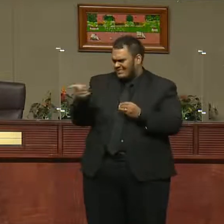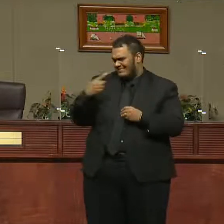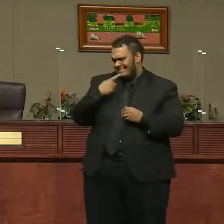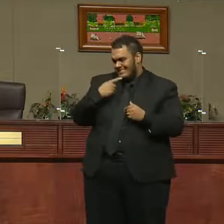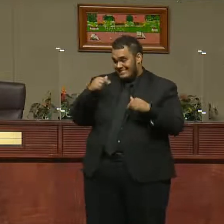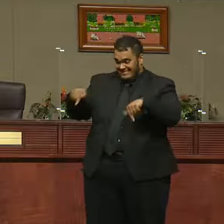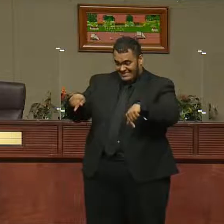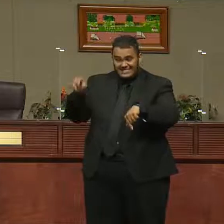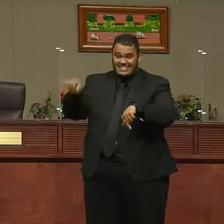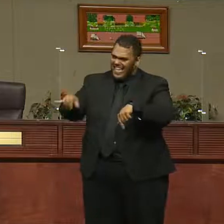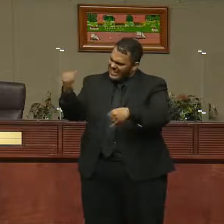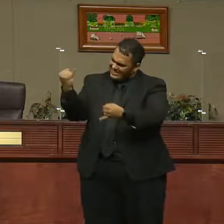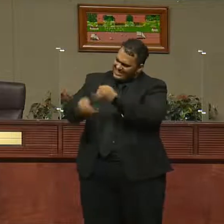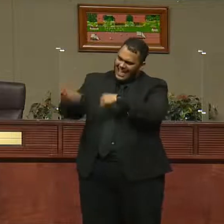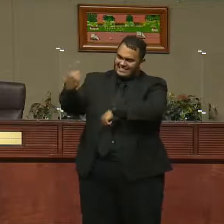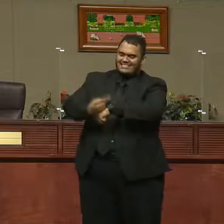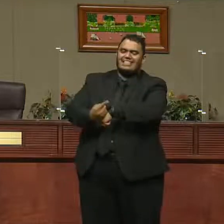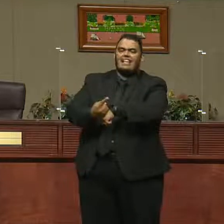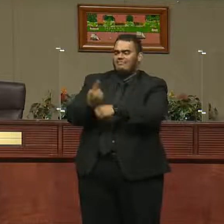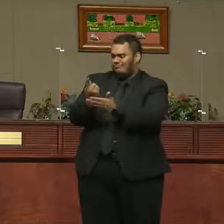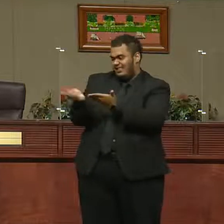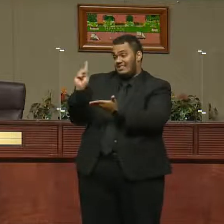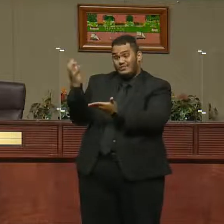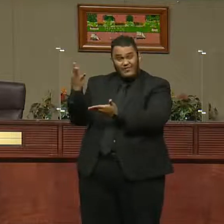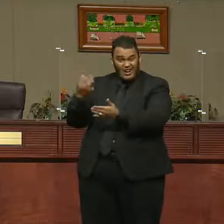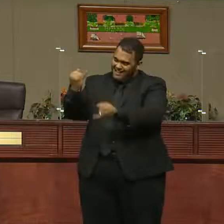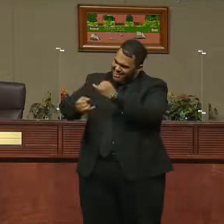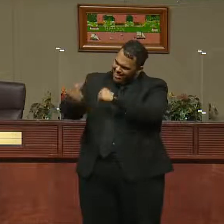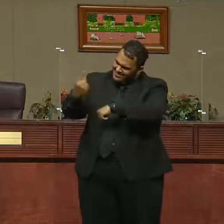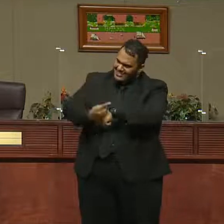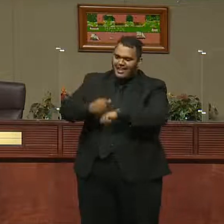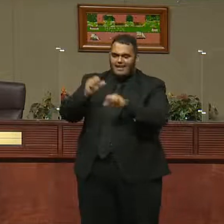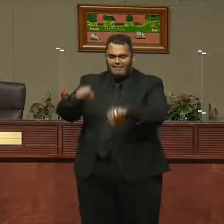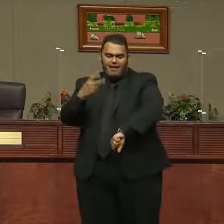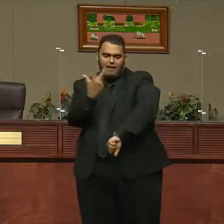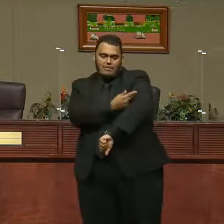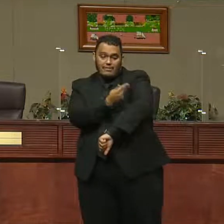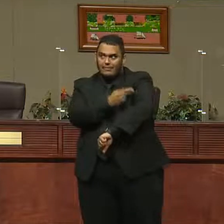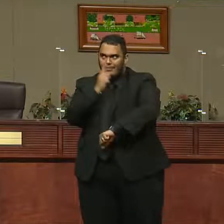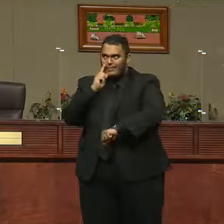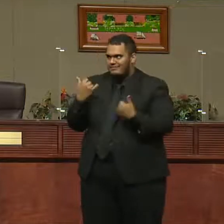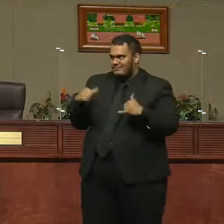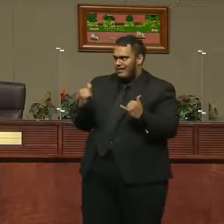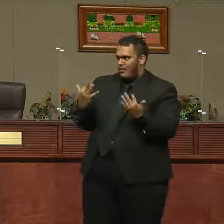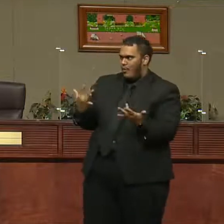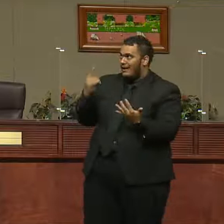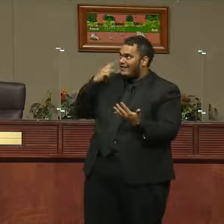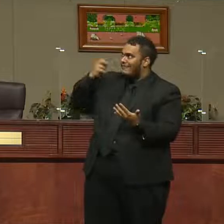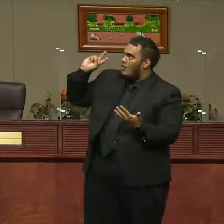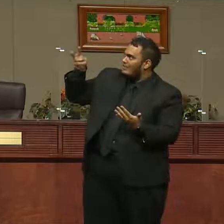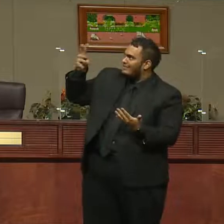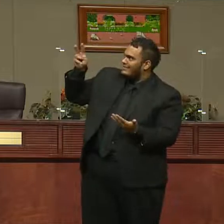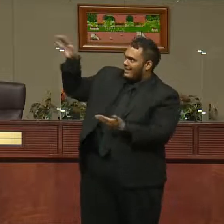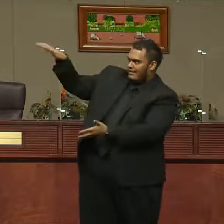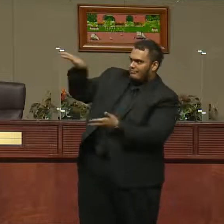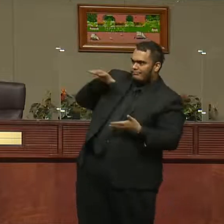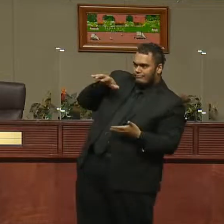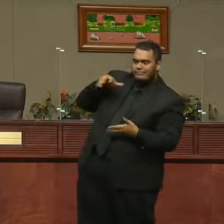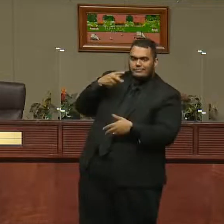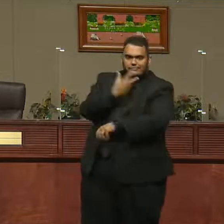only because they don't have any more supply, and the folks he was vaccinating were there getting their second vaccine, so he wasn't giving out any new